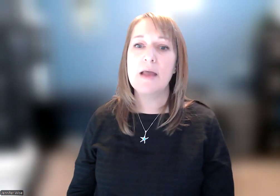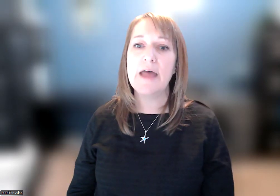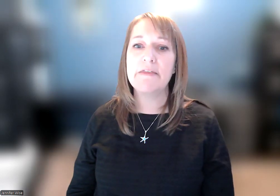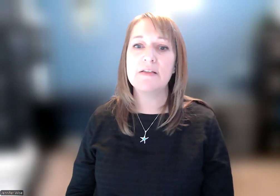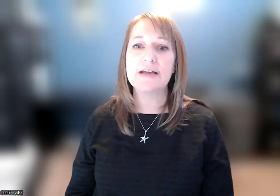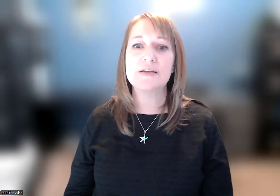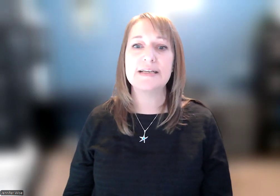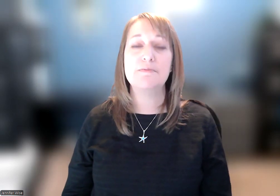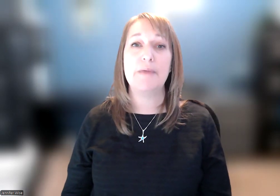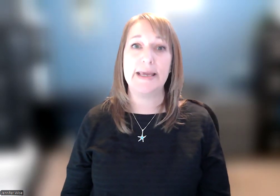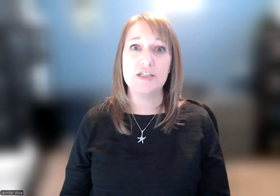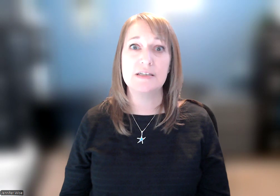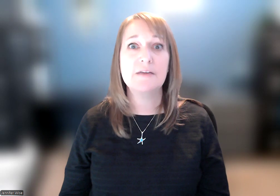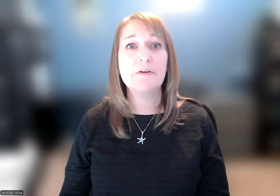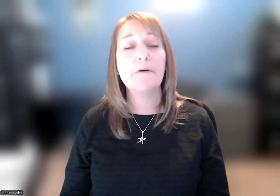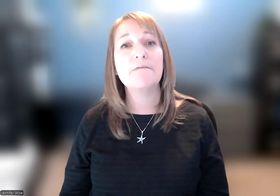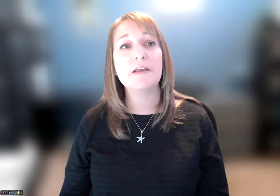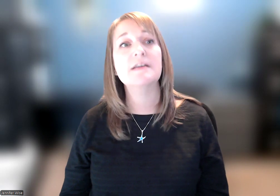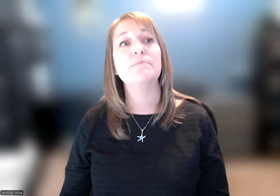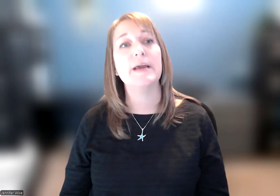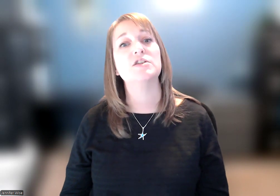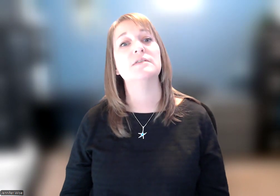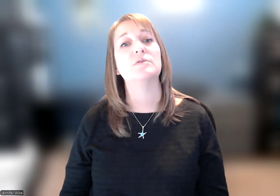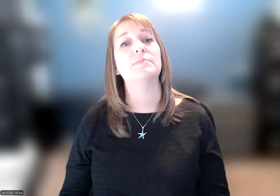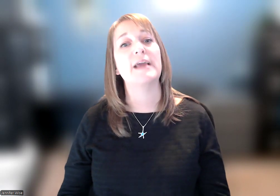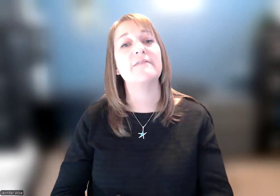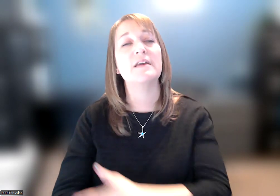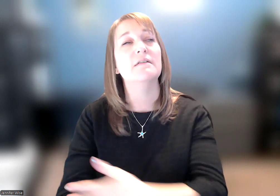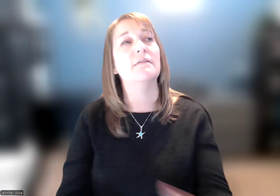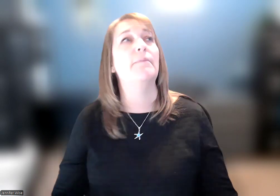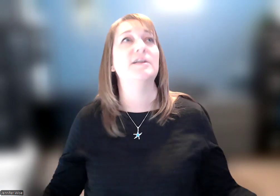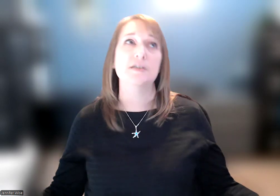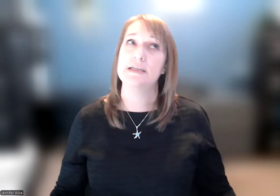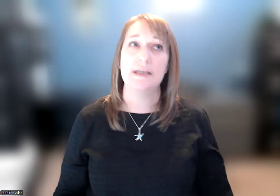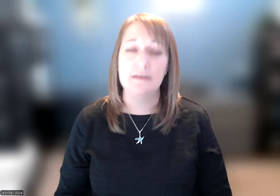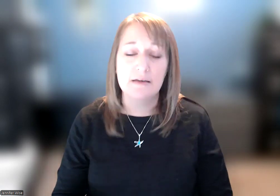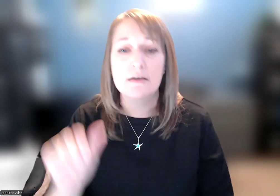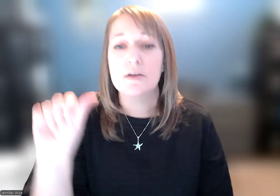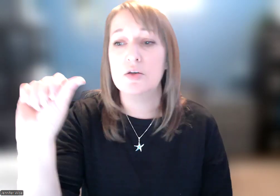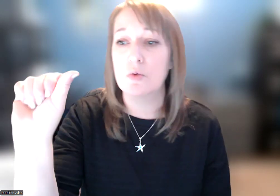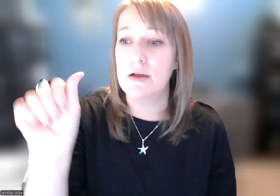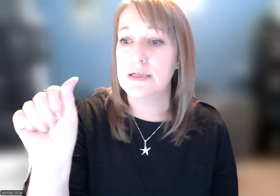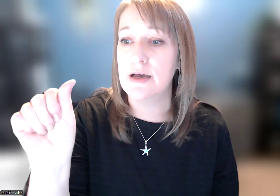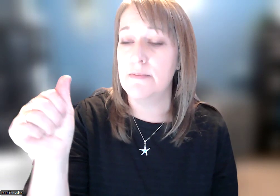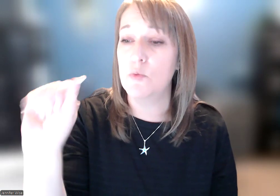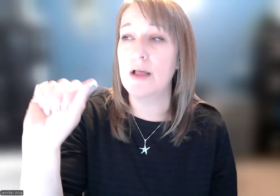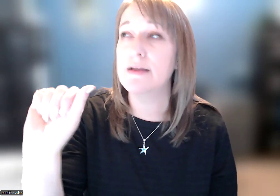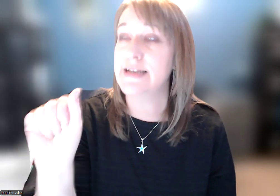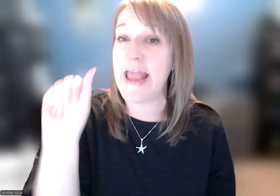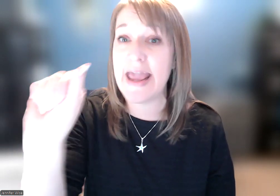and then the last one is patient. If you are feeling patient or behaving patiently, you want, well, it's an A